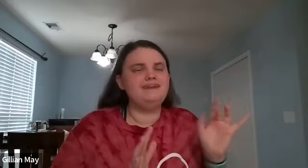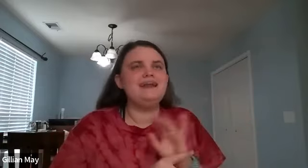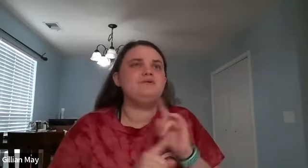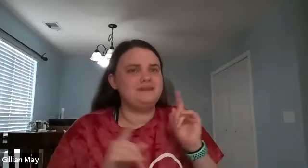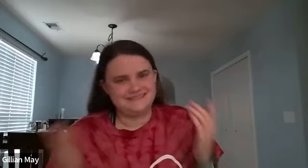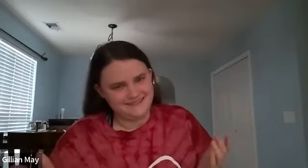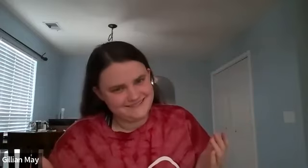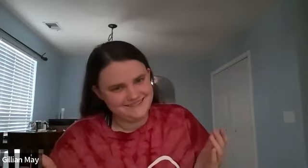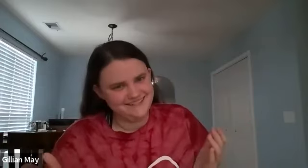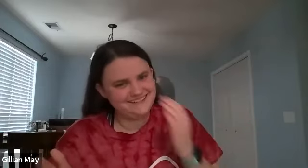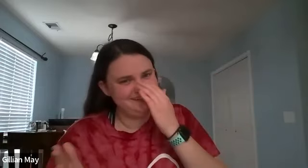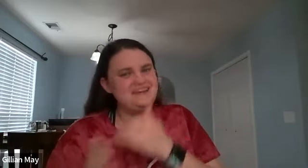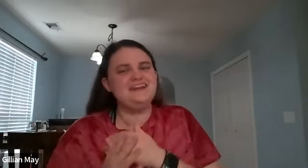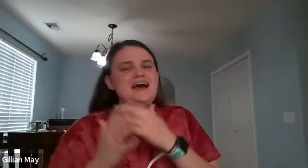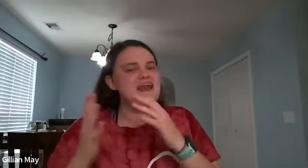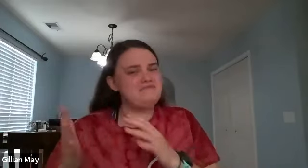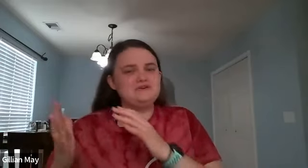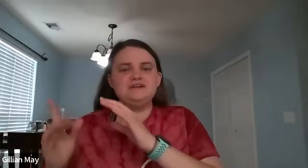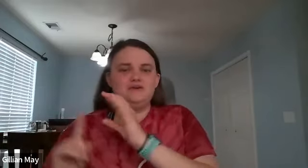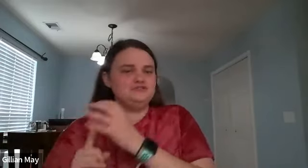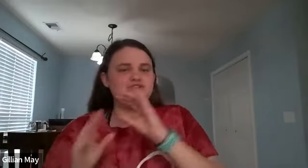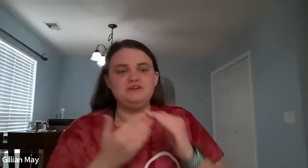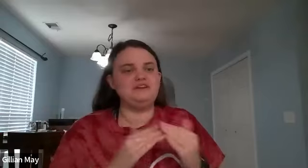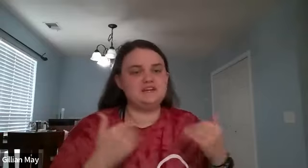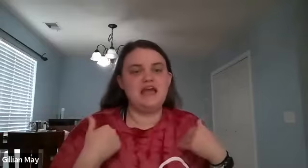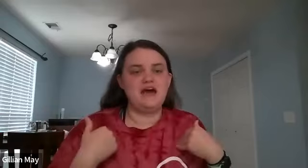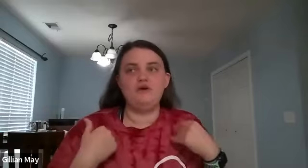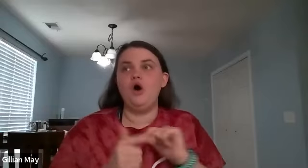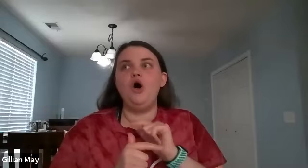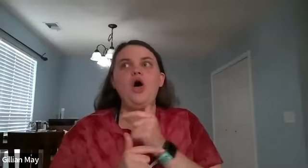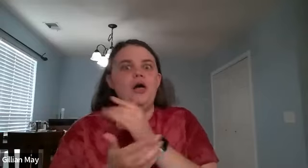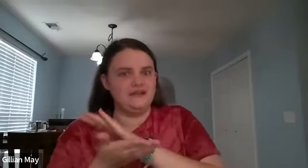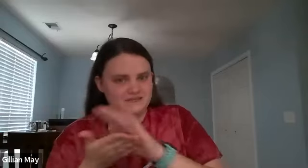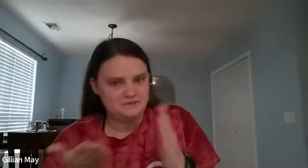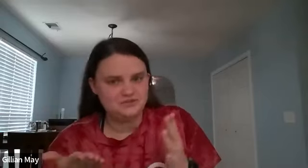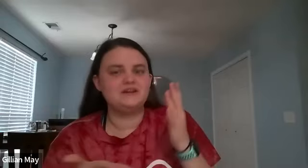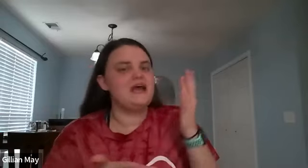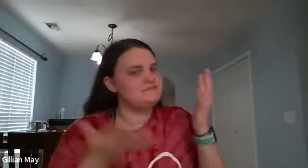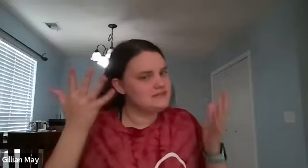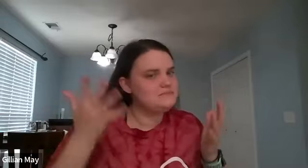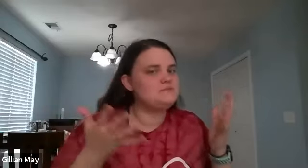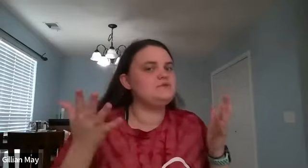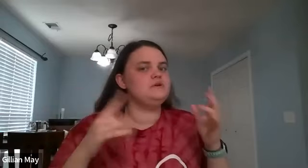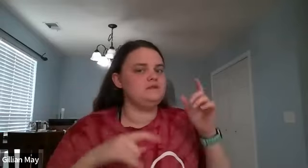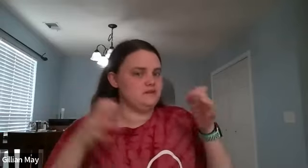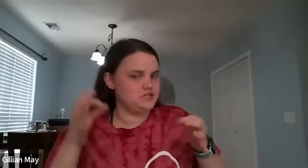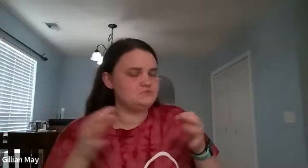not everyone is nice. Not every culture community is going to have all nice people. You're going to have some people who can be very